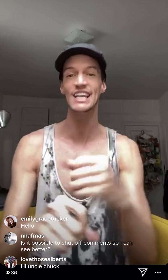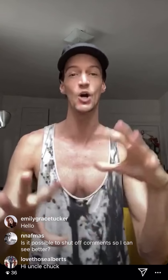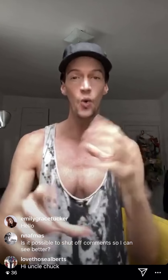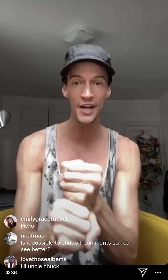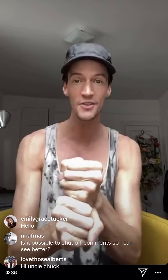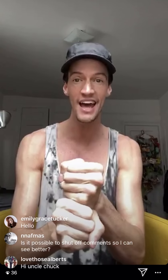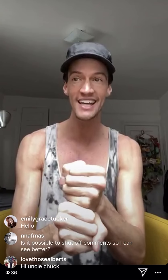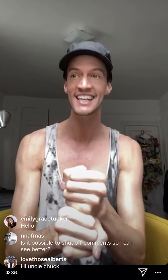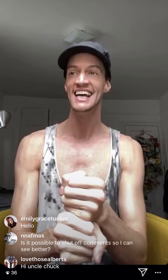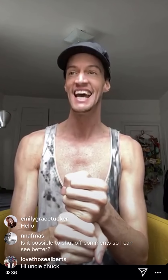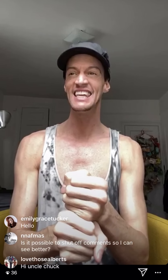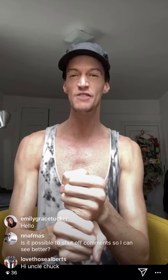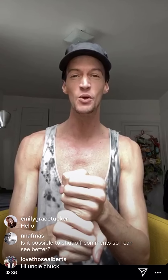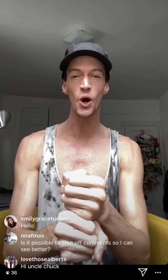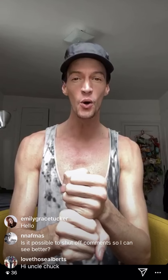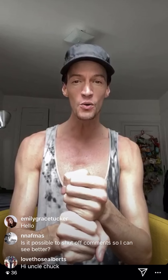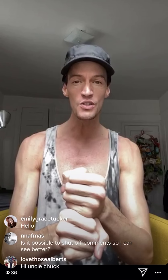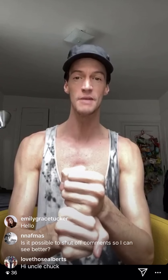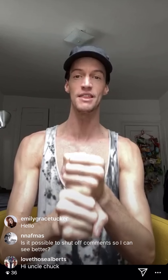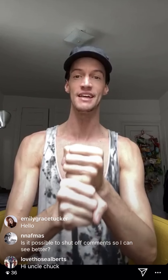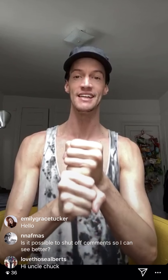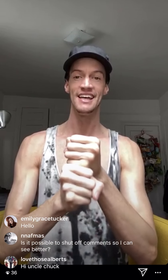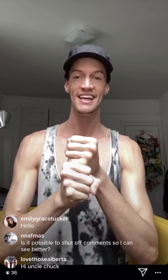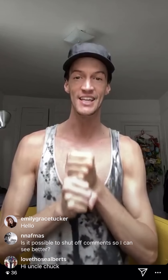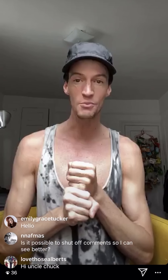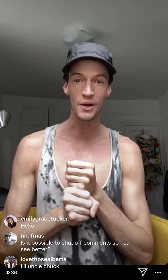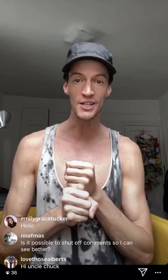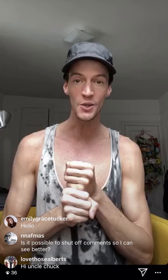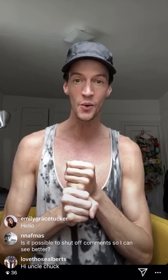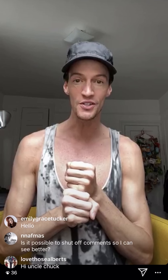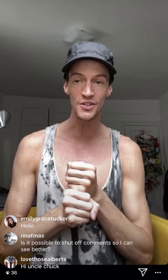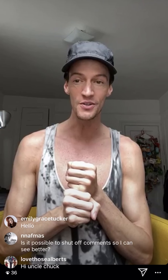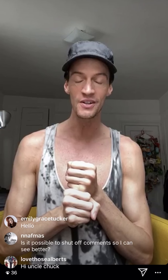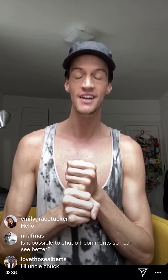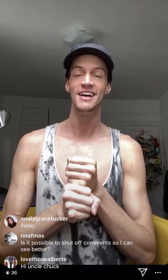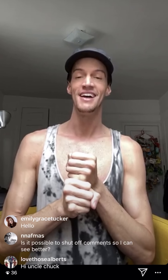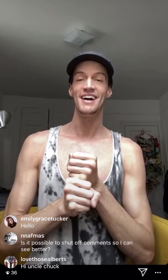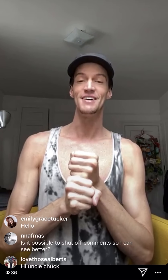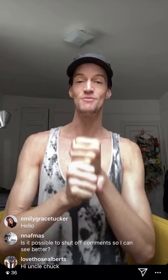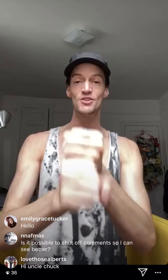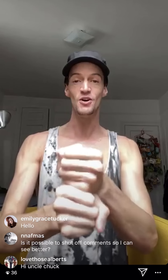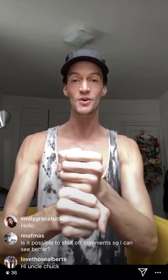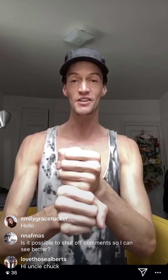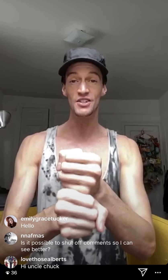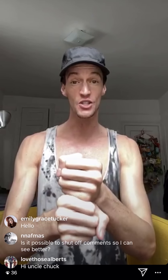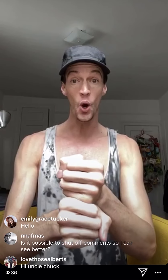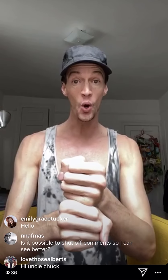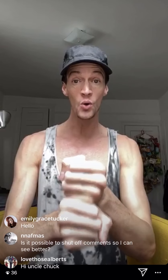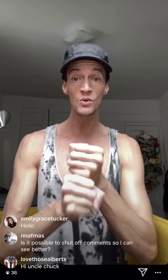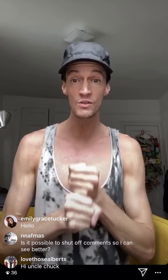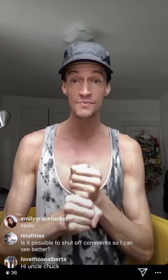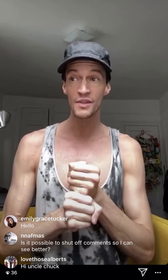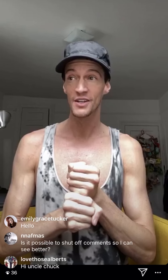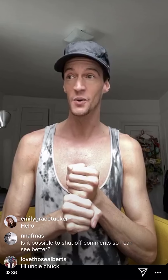acquire that. And then if you want to hold something, you bring it towards you. So just to hold or to